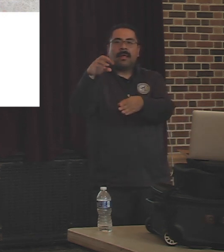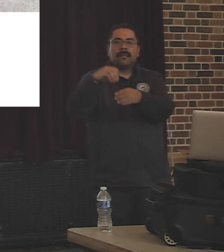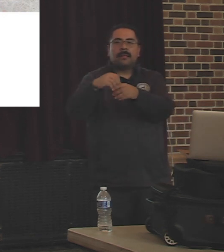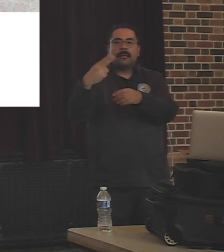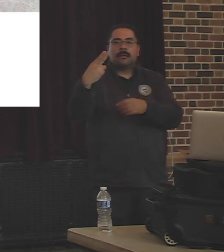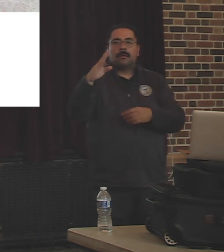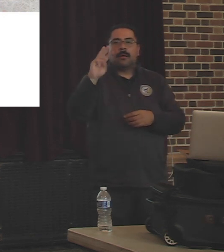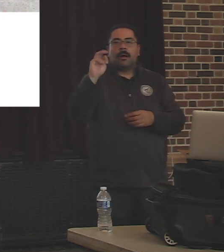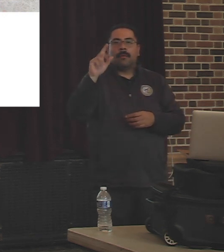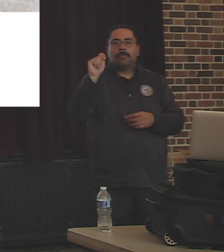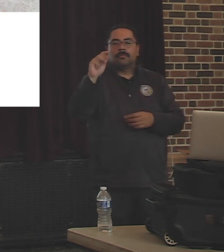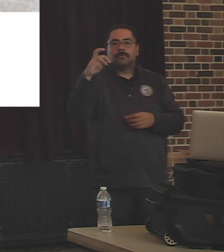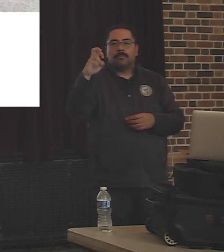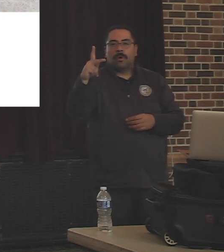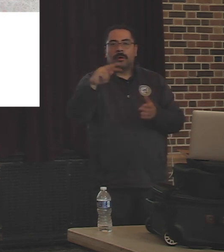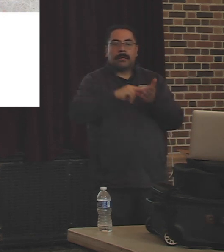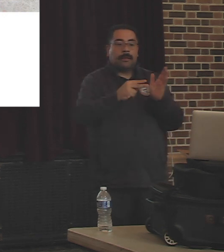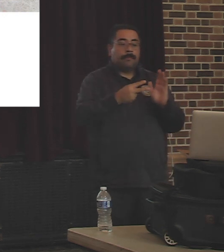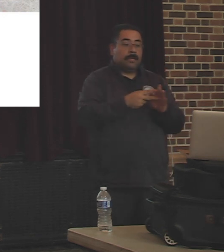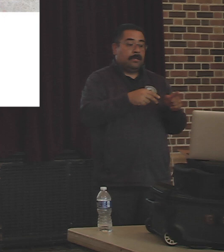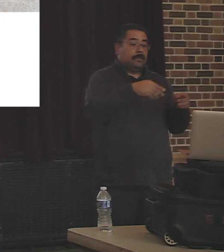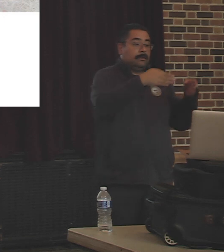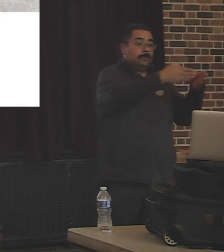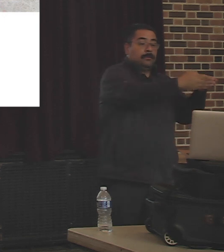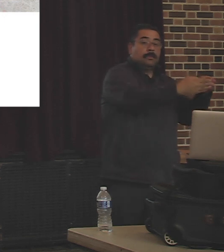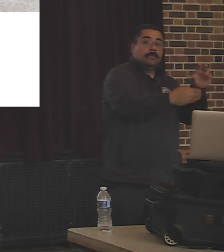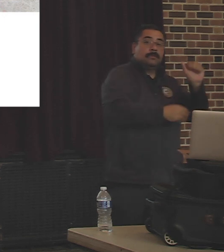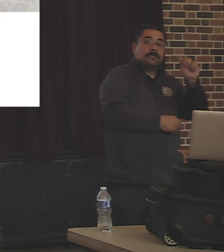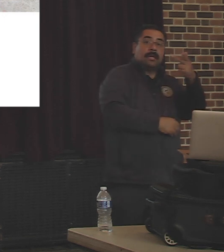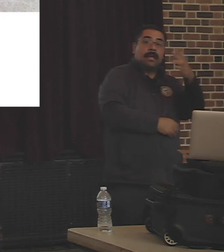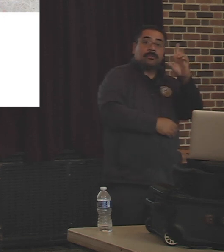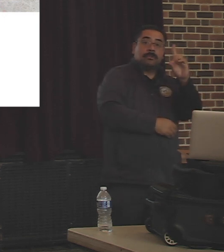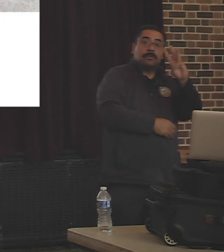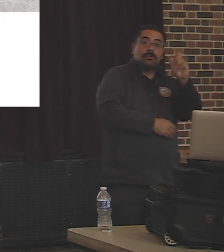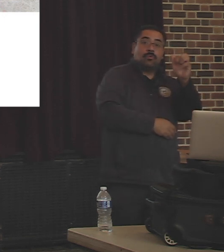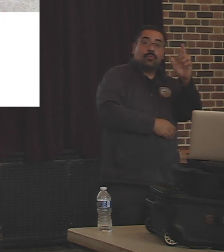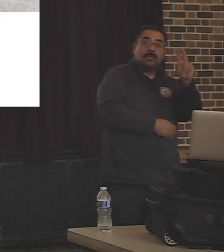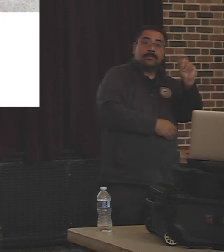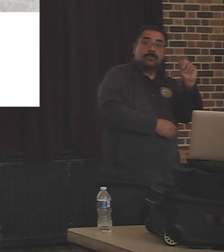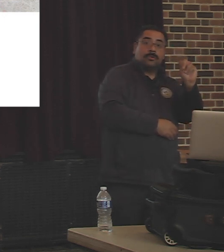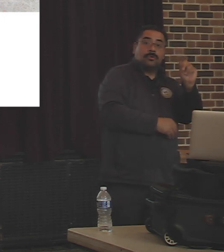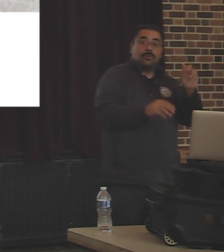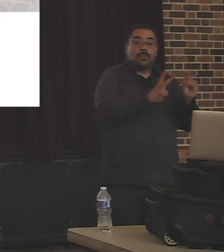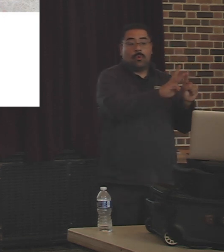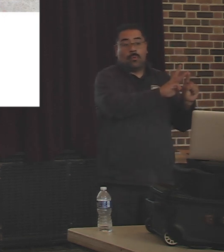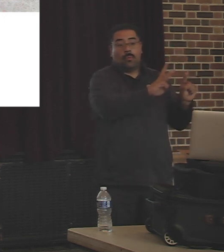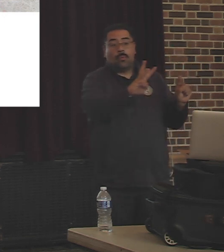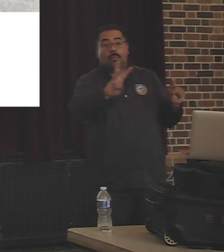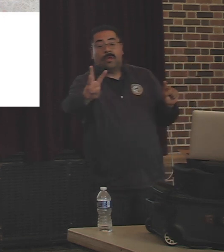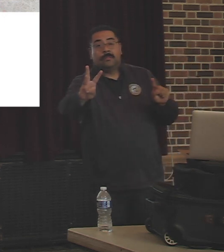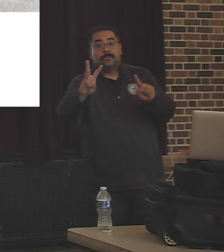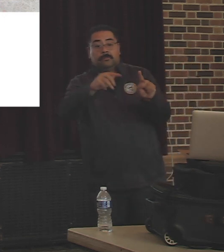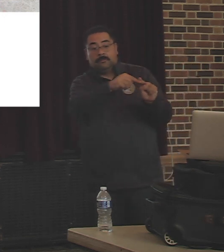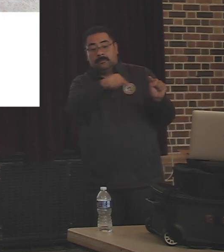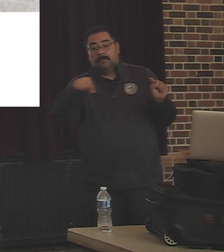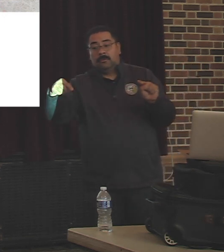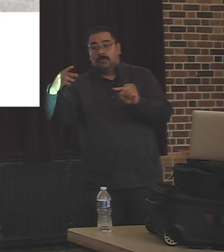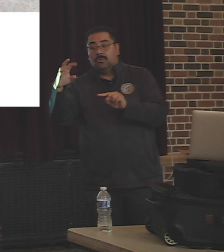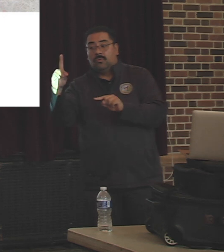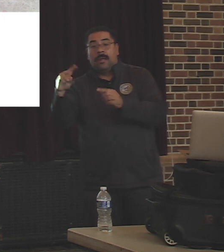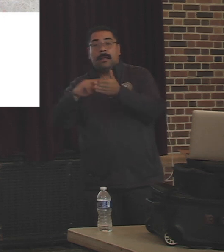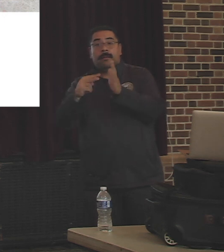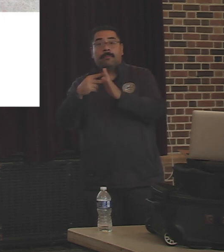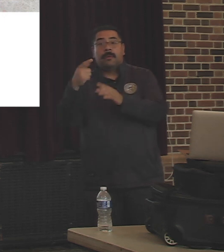from Ashland to Western. That'll continue going west to Grand. So basically from Grand